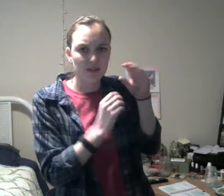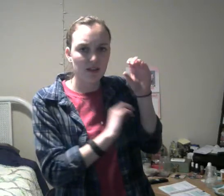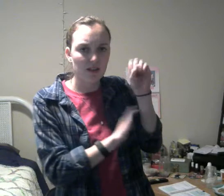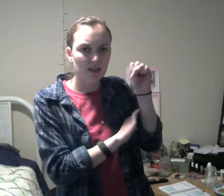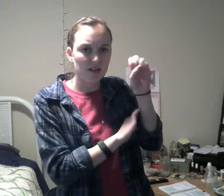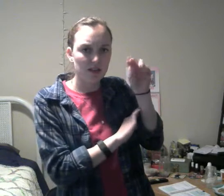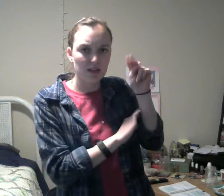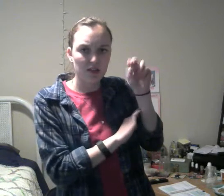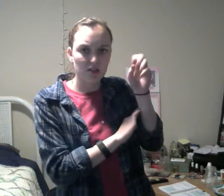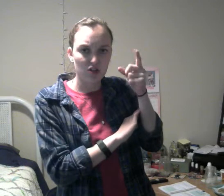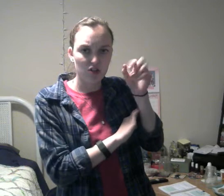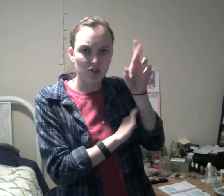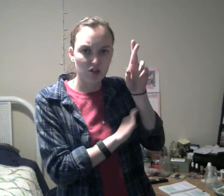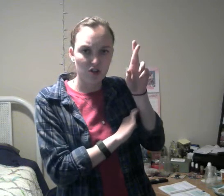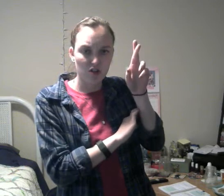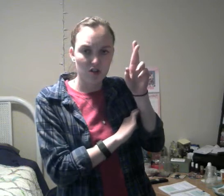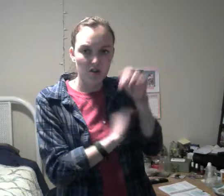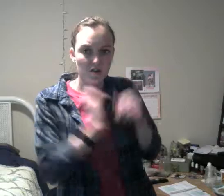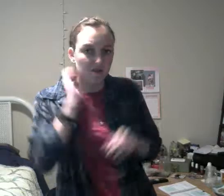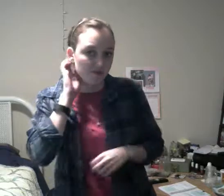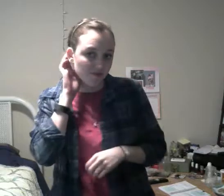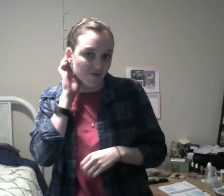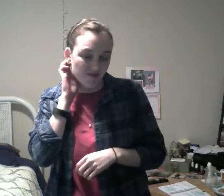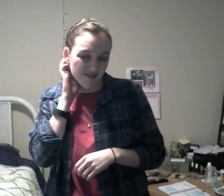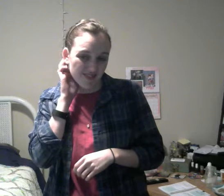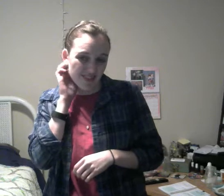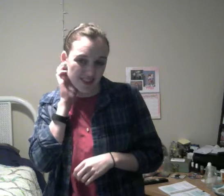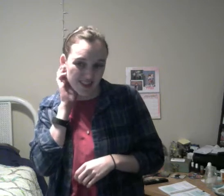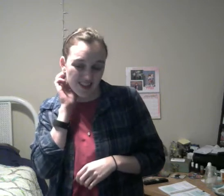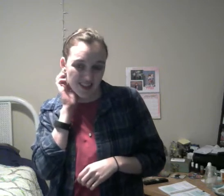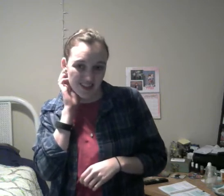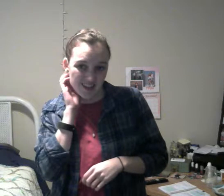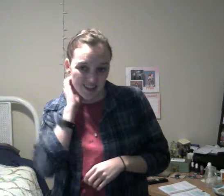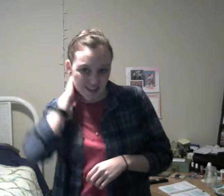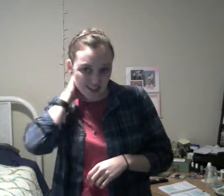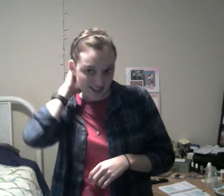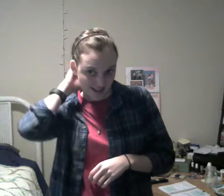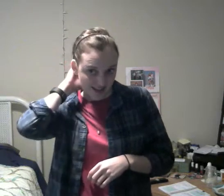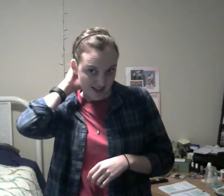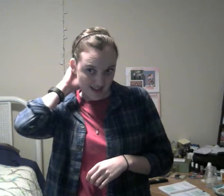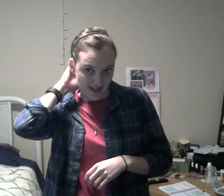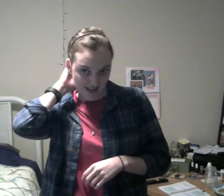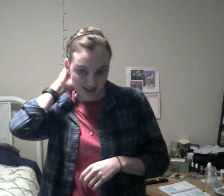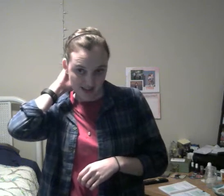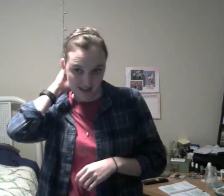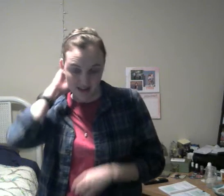add a cap on one side, and we add a poly A tail on the other side. The other thing that we do is we have to actually get rid of